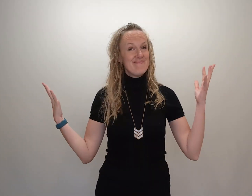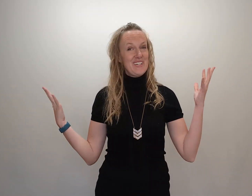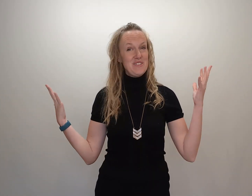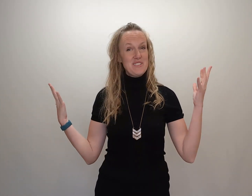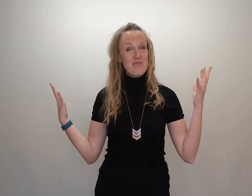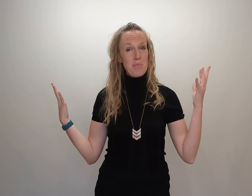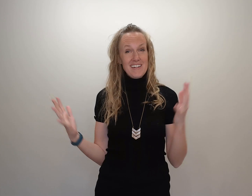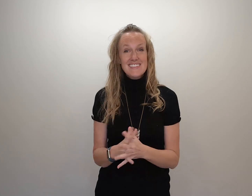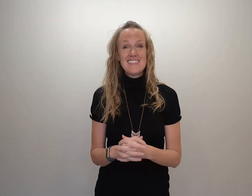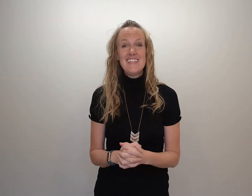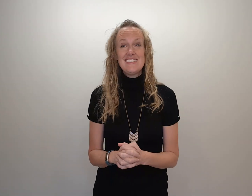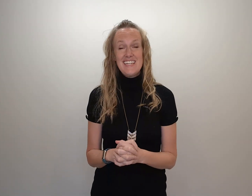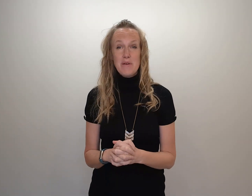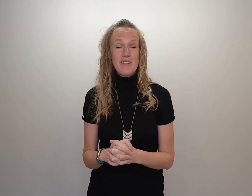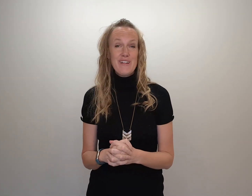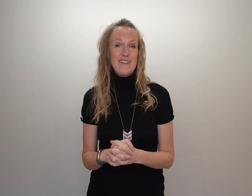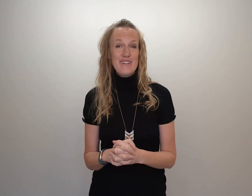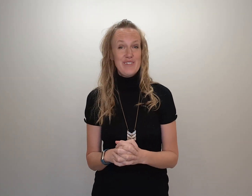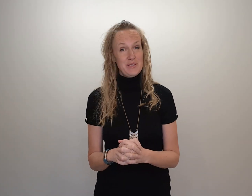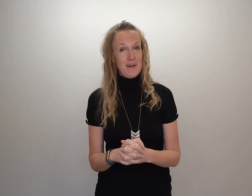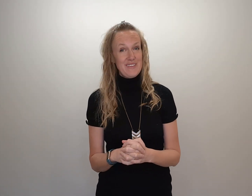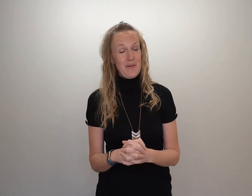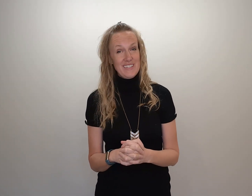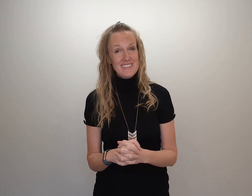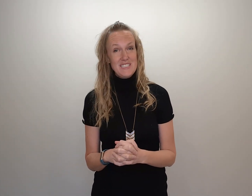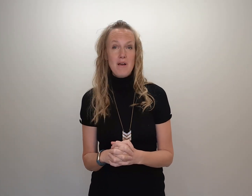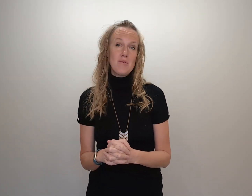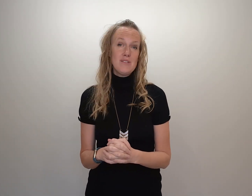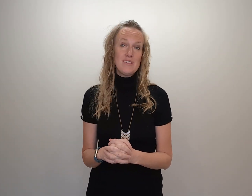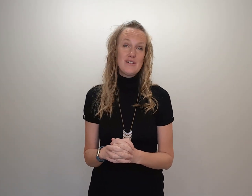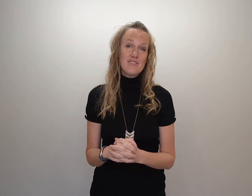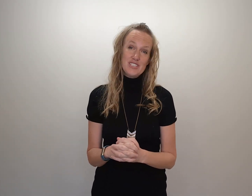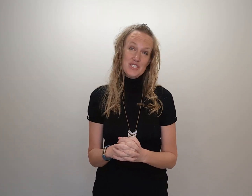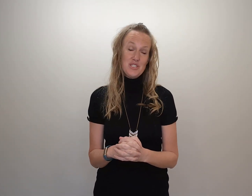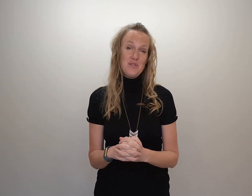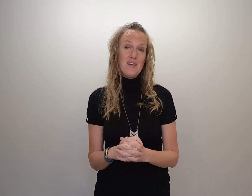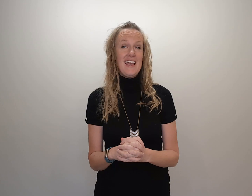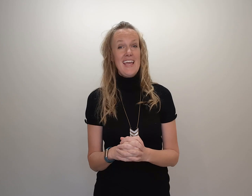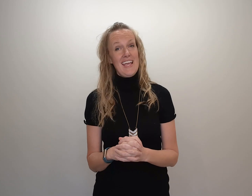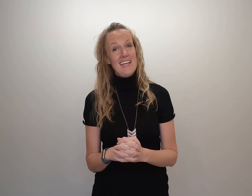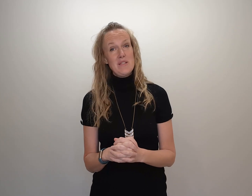We're going to do this in 4 parts. Today we're going to learn verse 1 in the chorus. Tomorrow we'll learn verse 2 and the